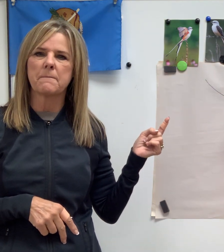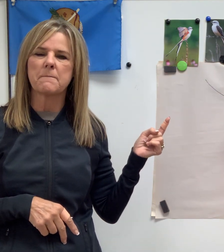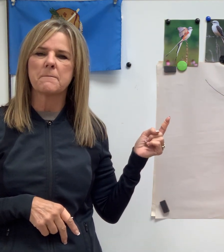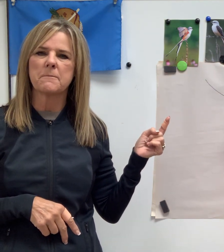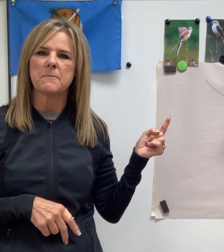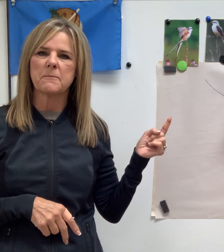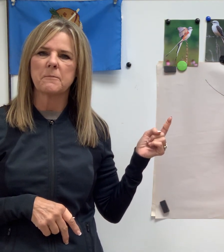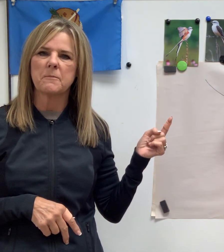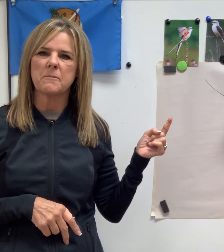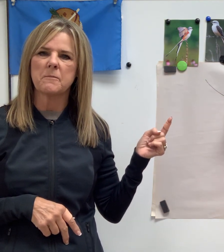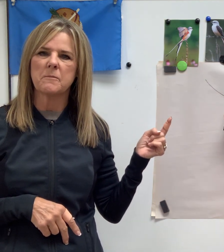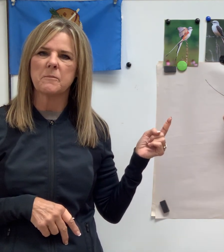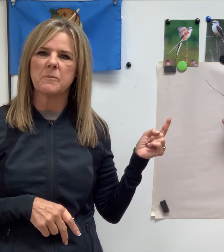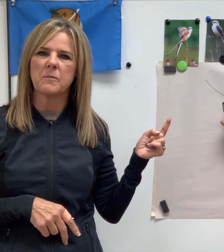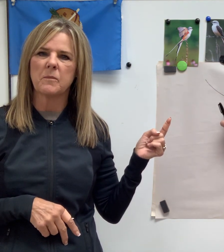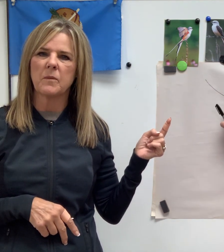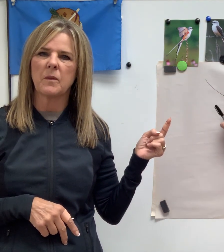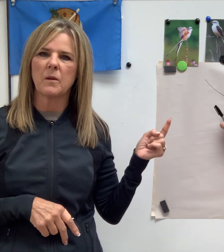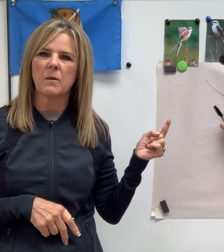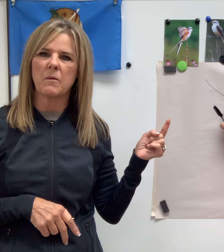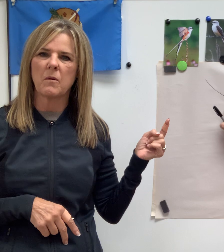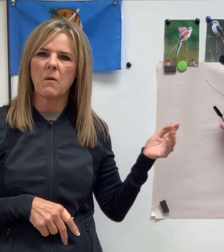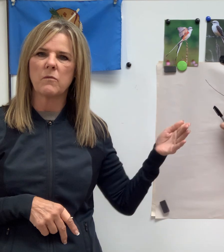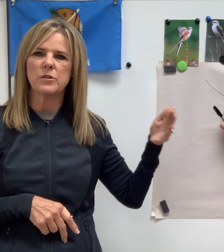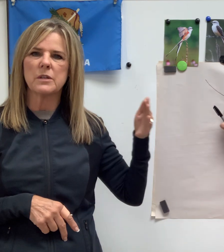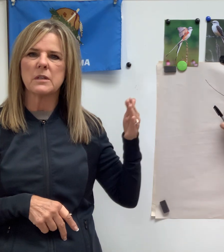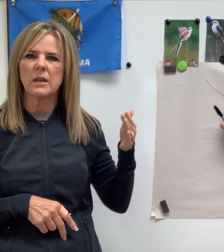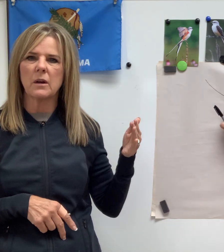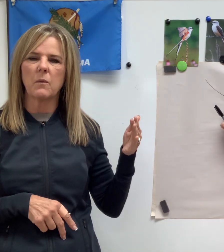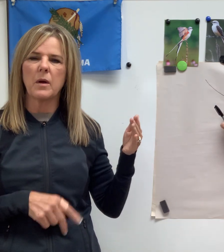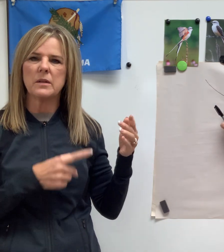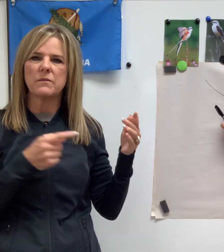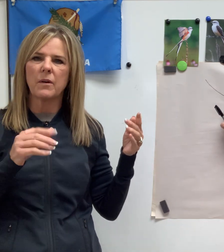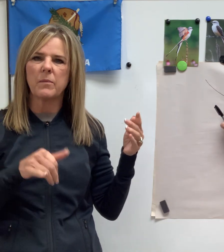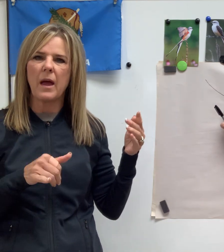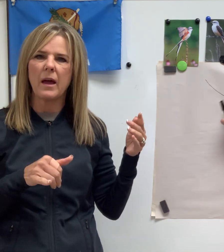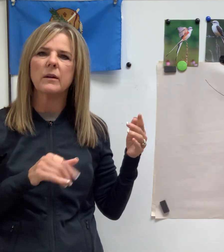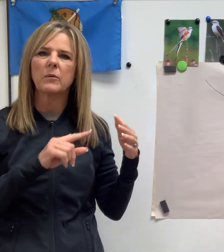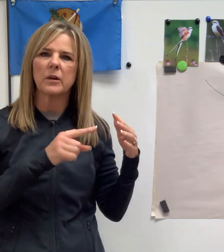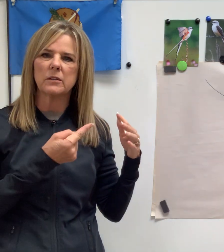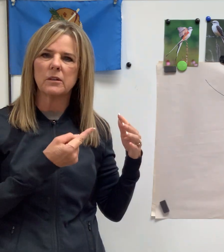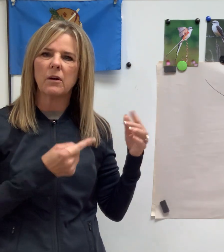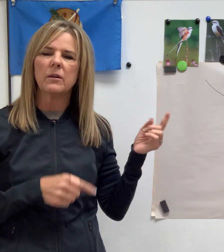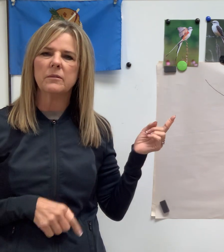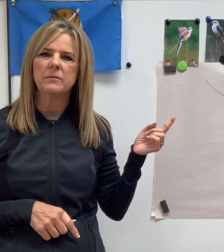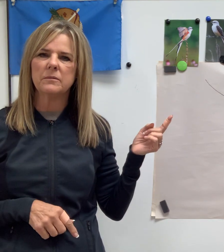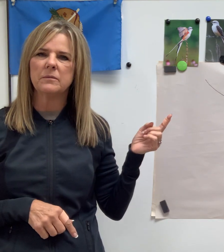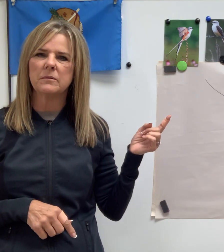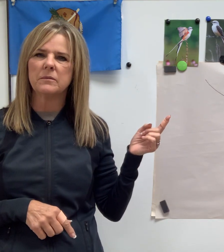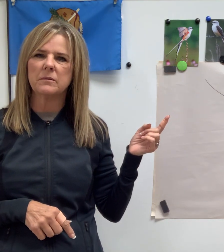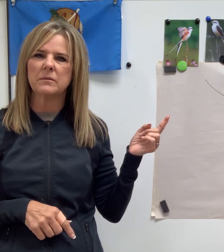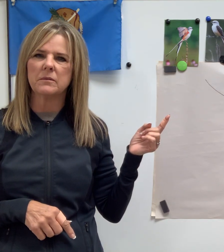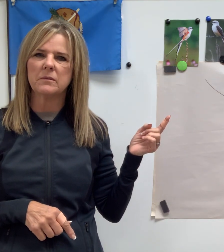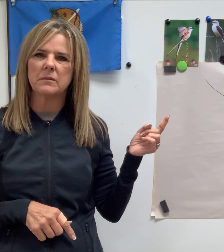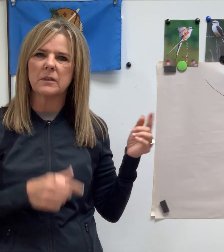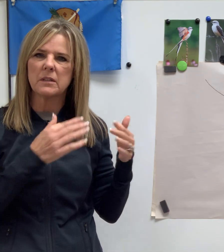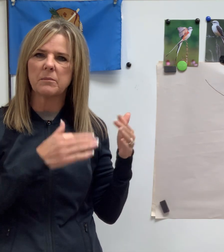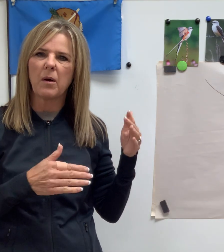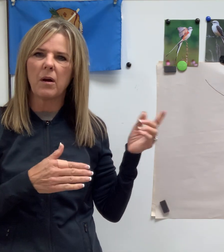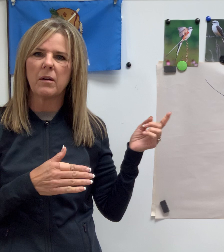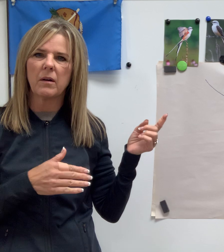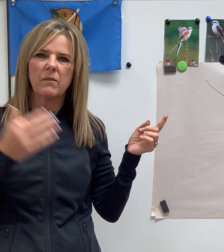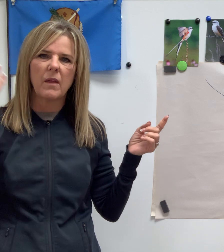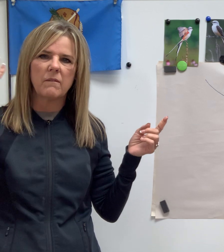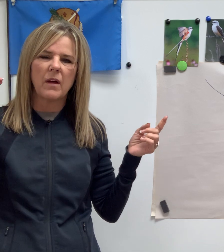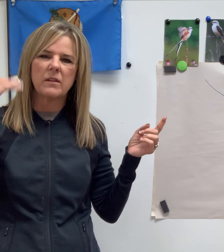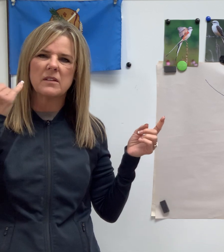coming back? Go over just a little ways from that, and that's where we're going to start this section of the feathers. See